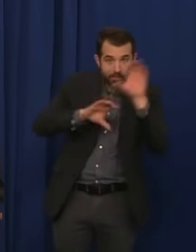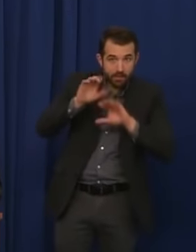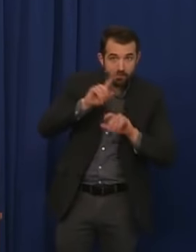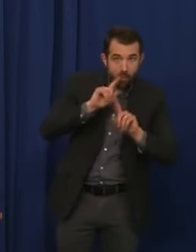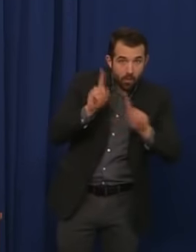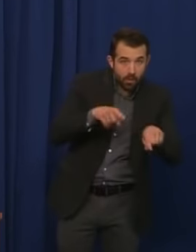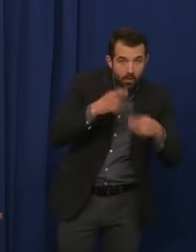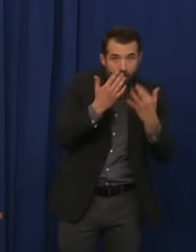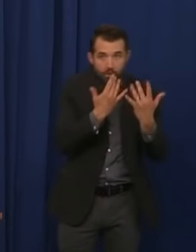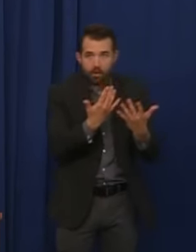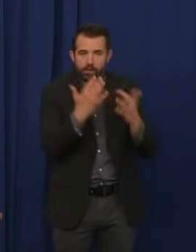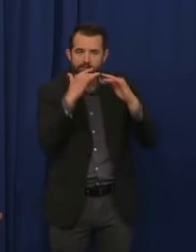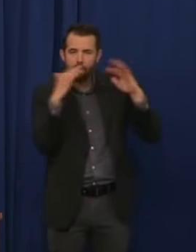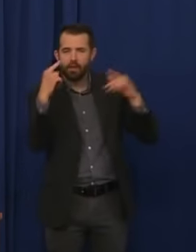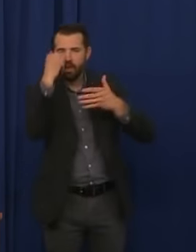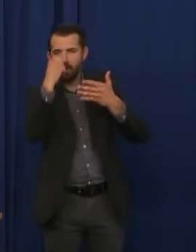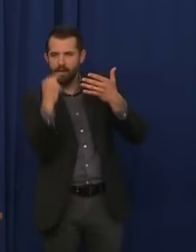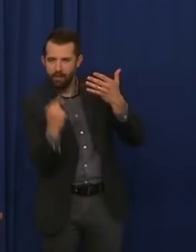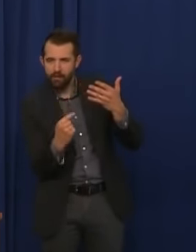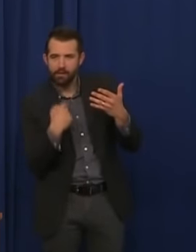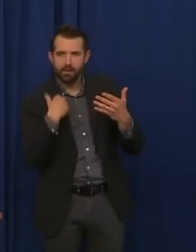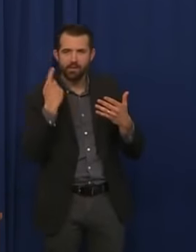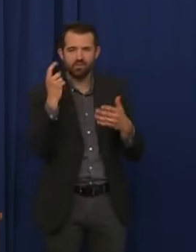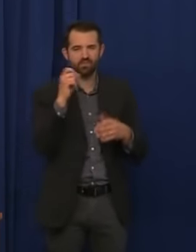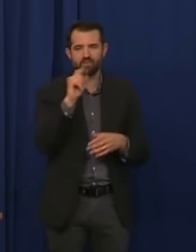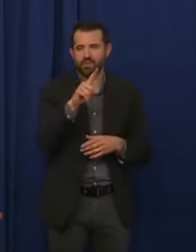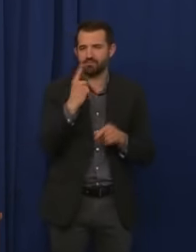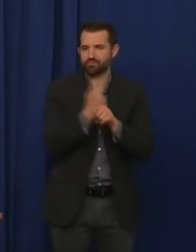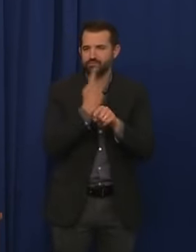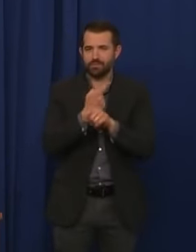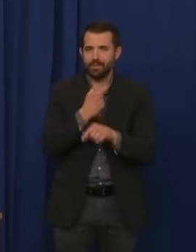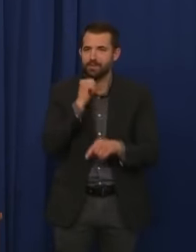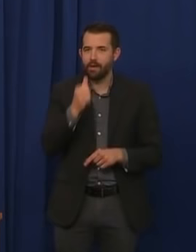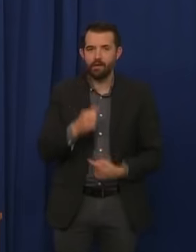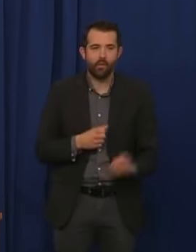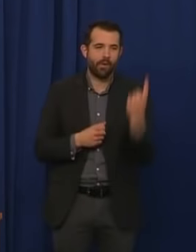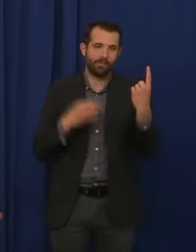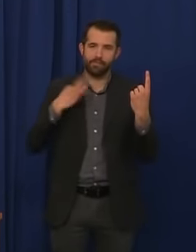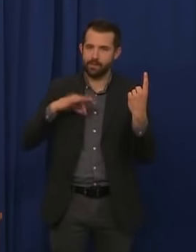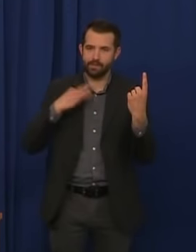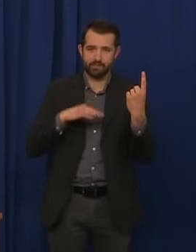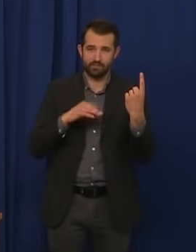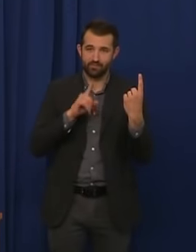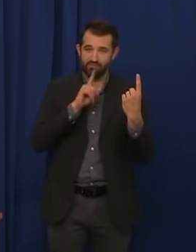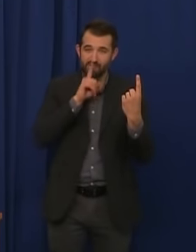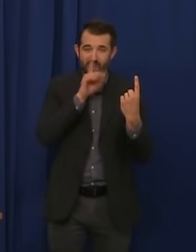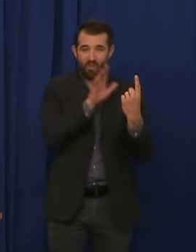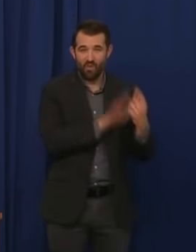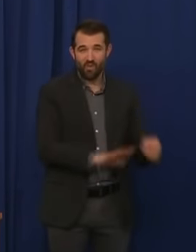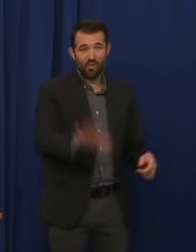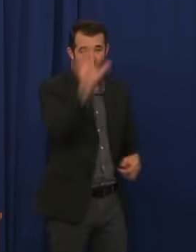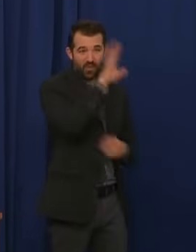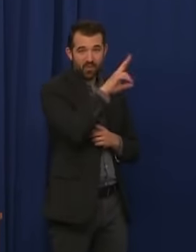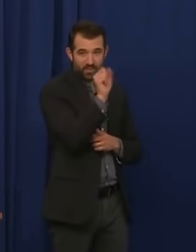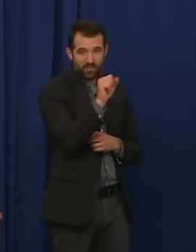question is correct, which is not just in Maine, but across the country. There remains a challenge with getting some of the chemicals,